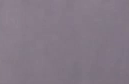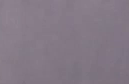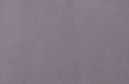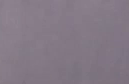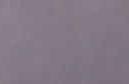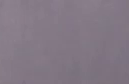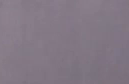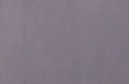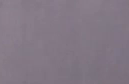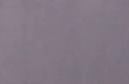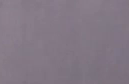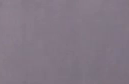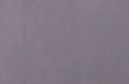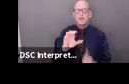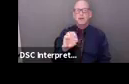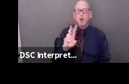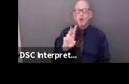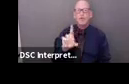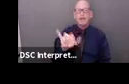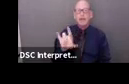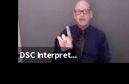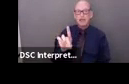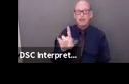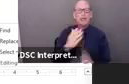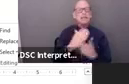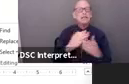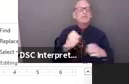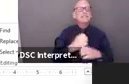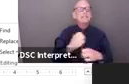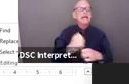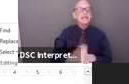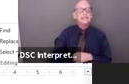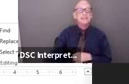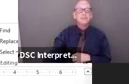with COVID. So let's pull up some of the stats, Shannon.